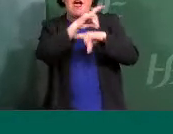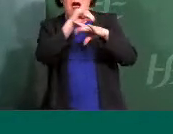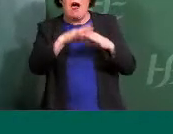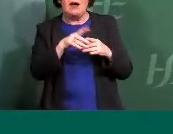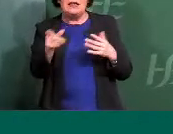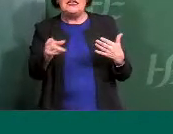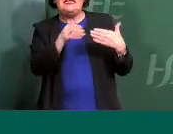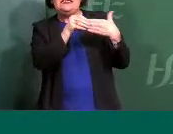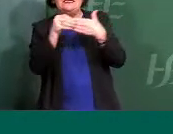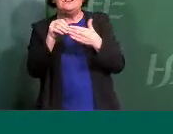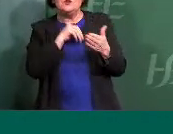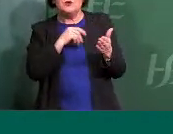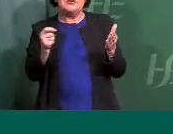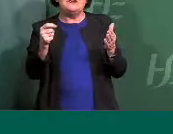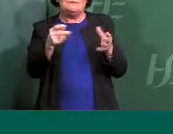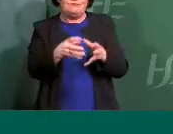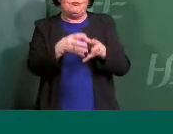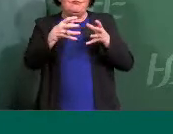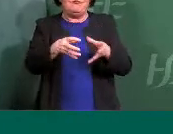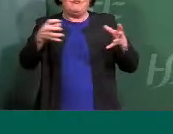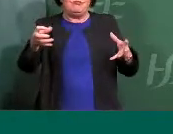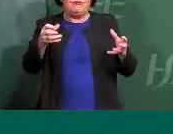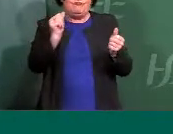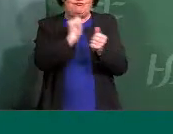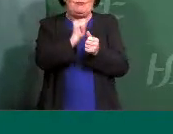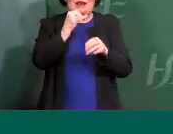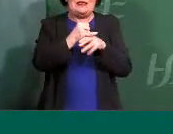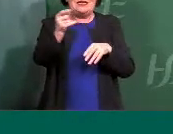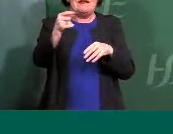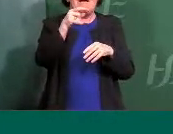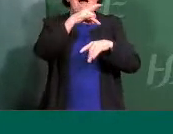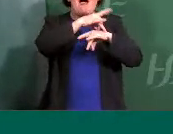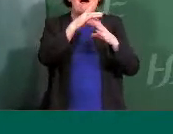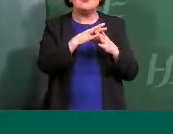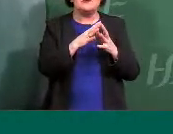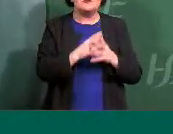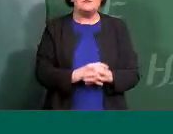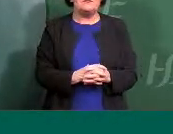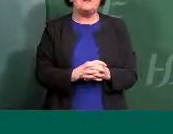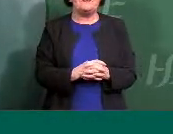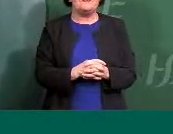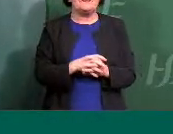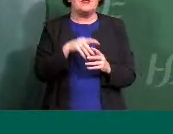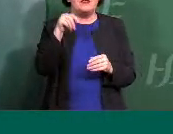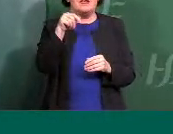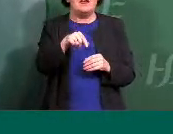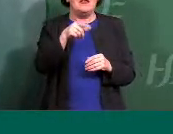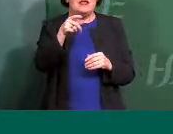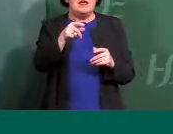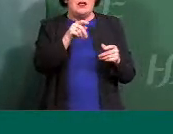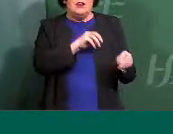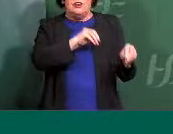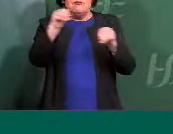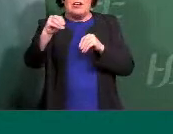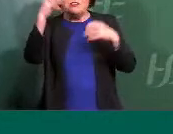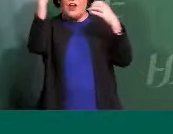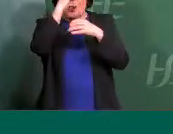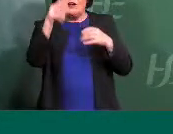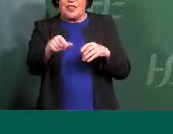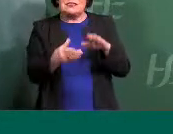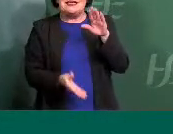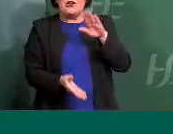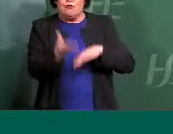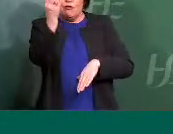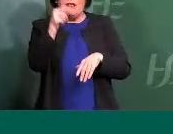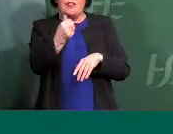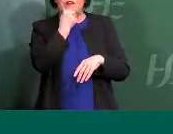to, I suppose, increases the congestion within acute hospitals. In terms of our delayed transfers of care, this is something that has increased as well.